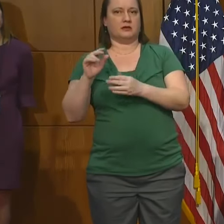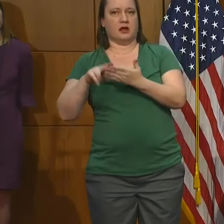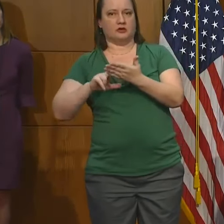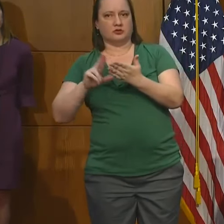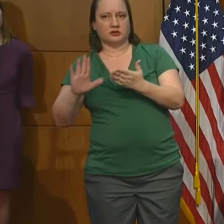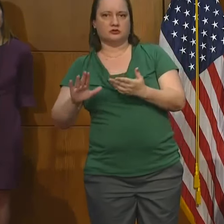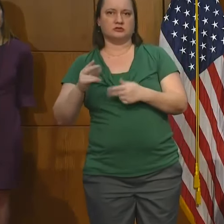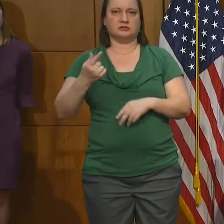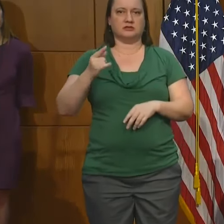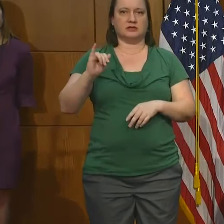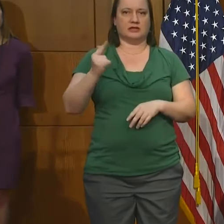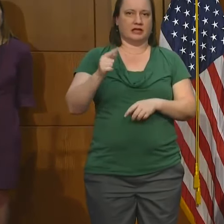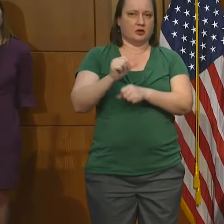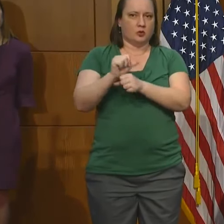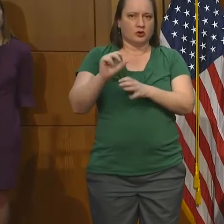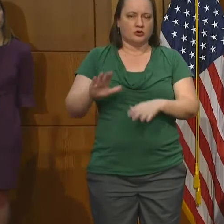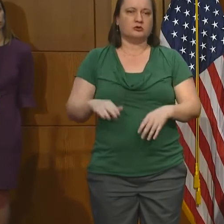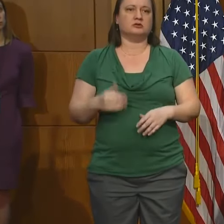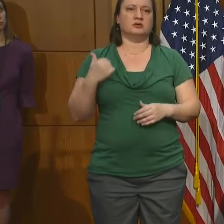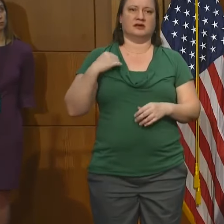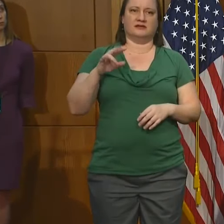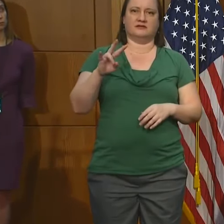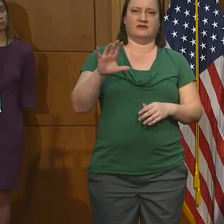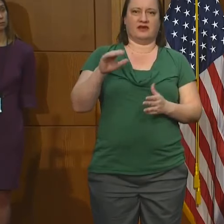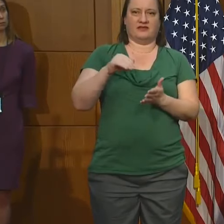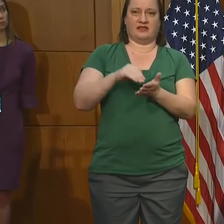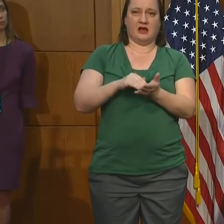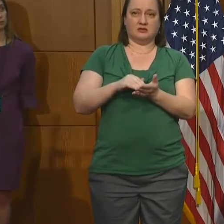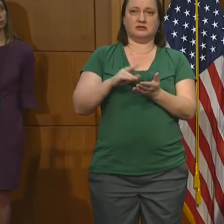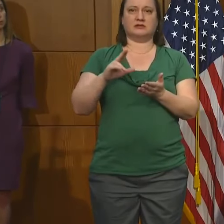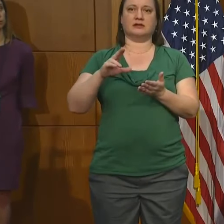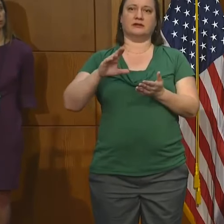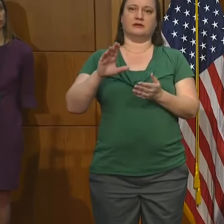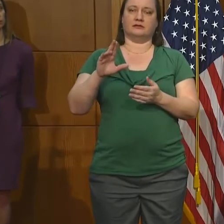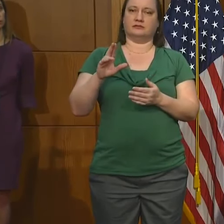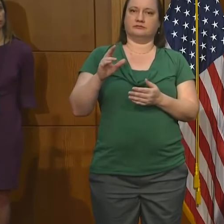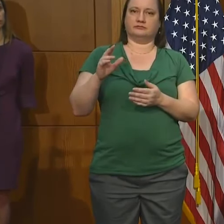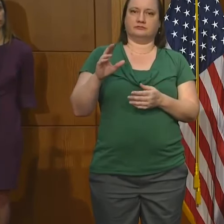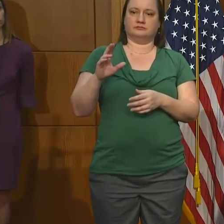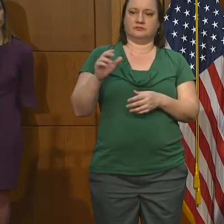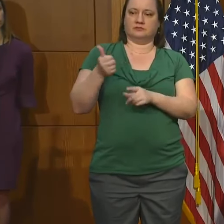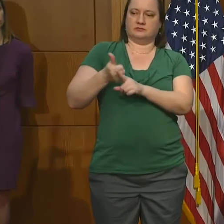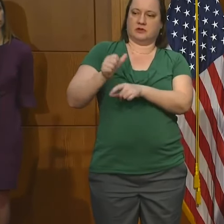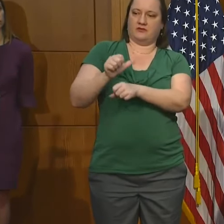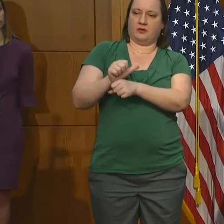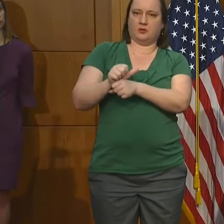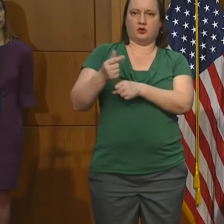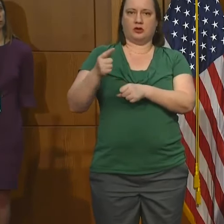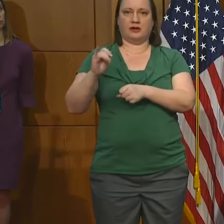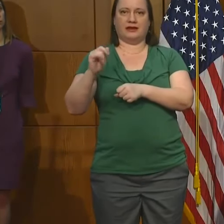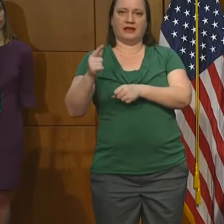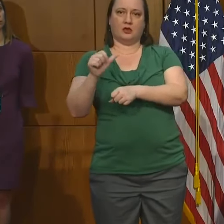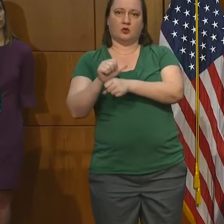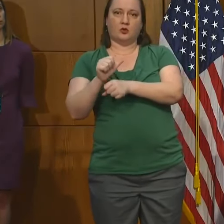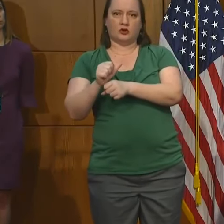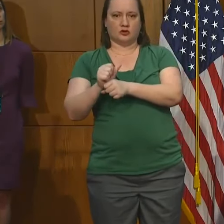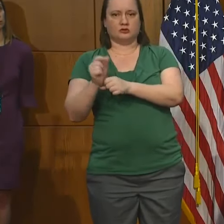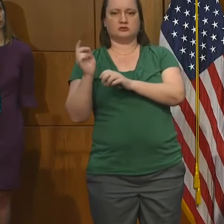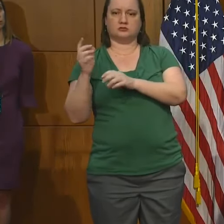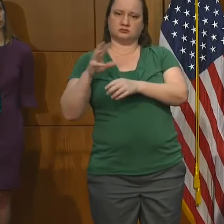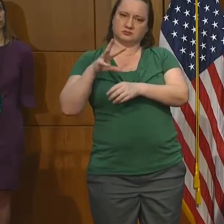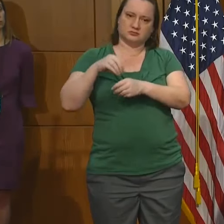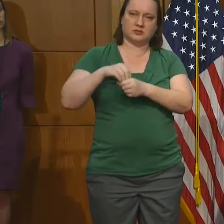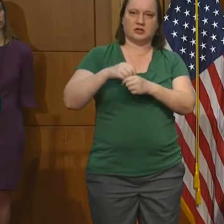over 70,000 independent contractors and gig workers move through our pandemic unemployment assistance program. So it's very exciting. We've also